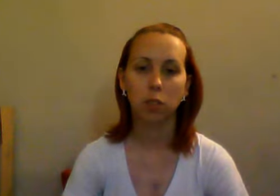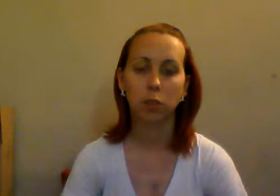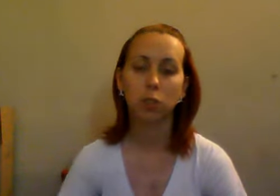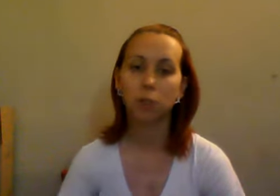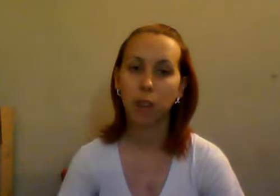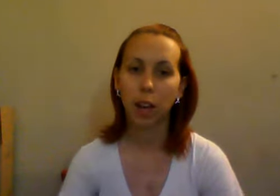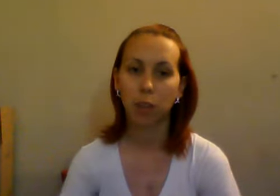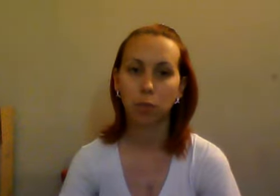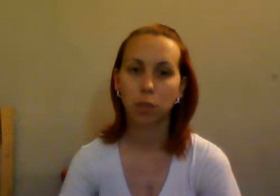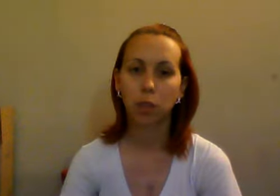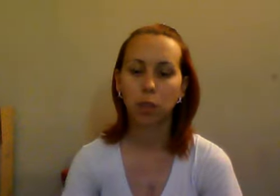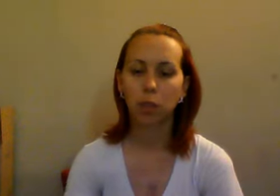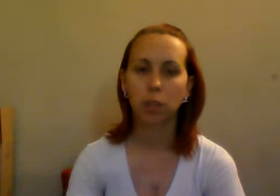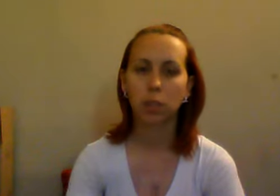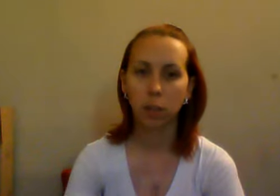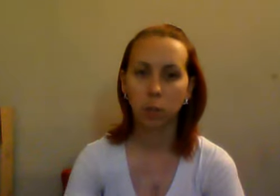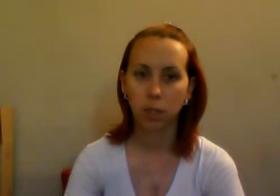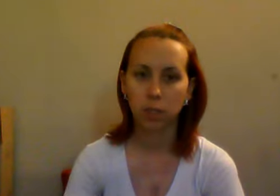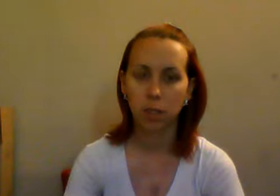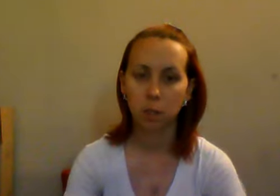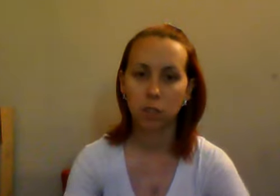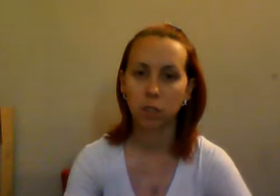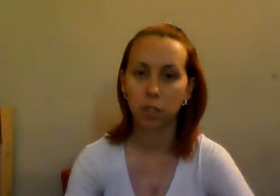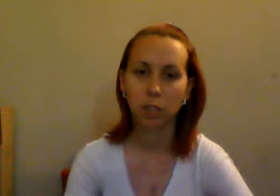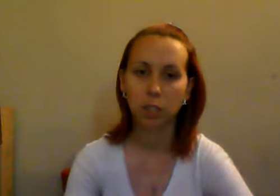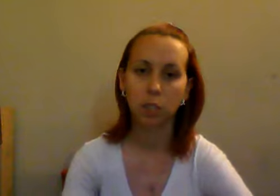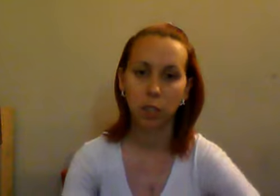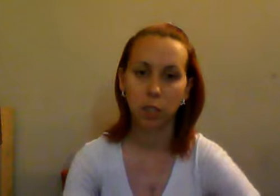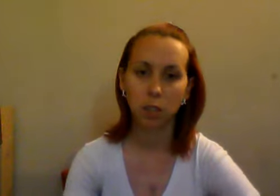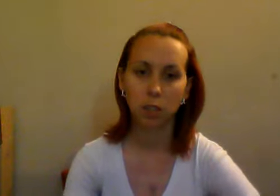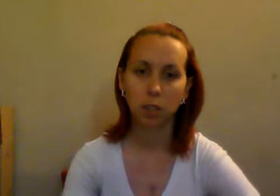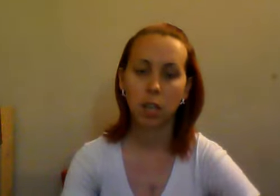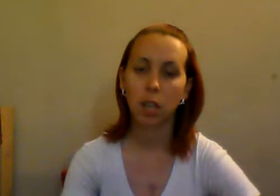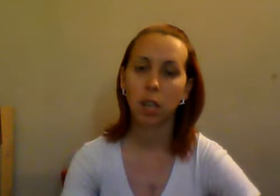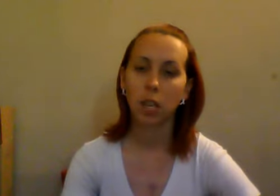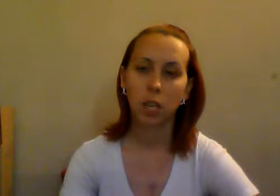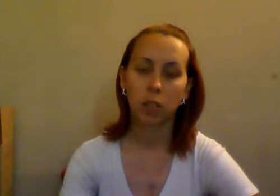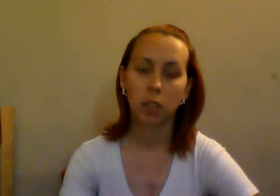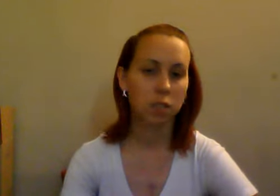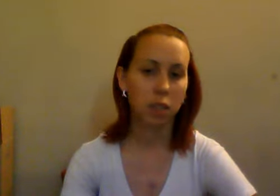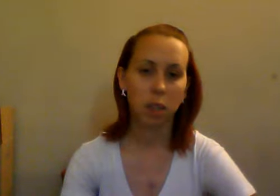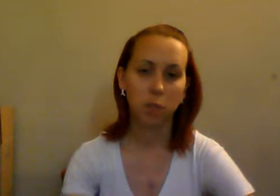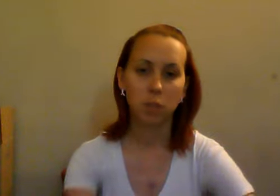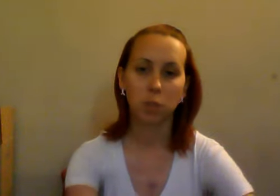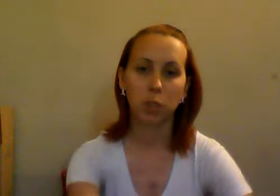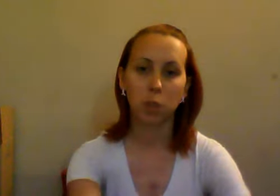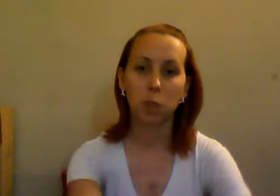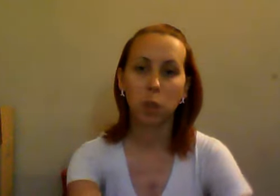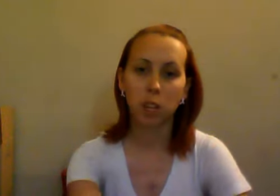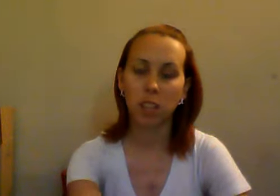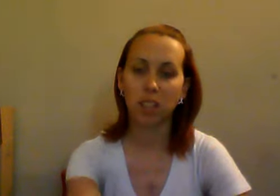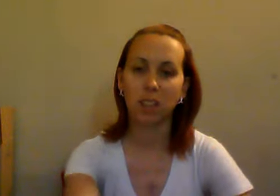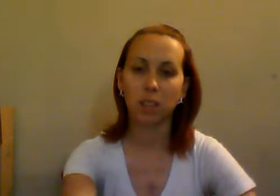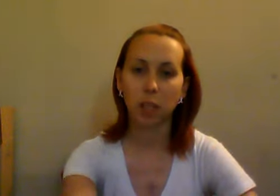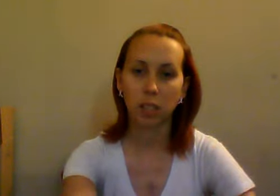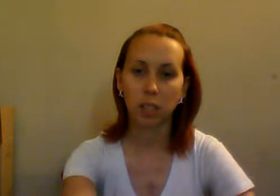first 5 3-letter words. I'm going to do it very slowly. I'll just say simply number 1, and then I'll spell it,